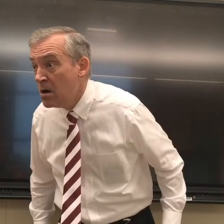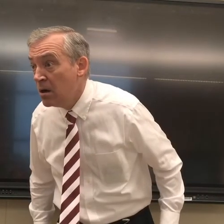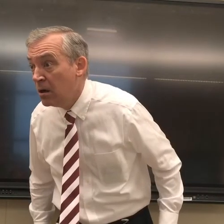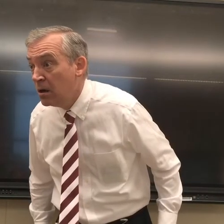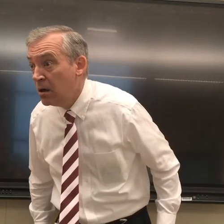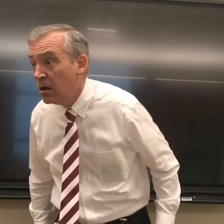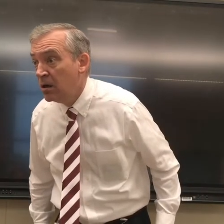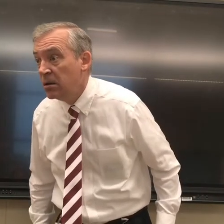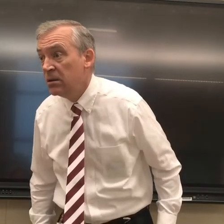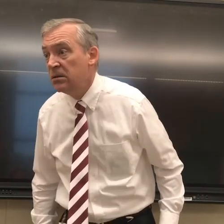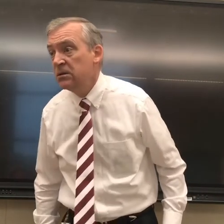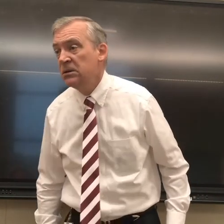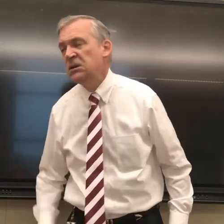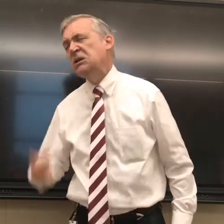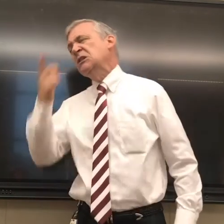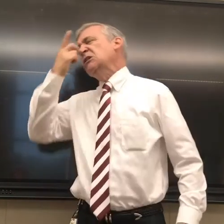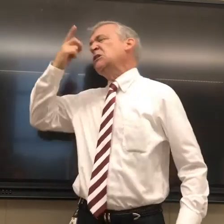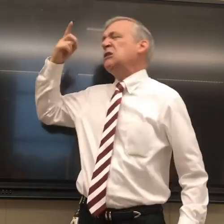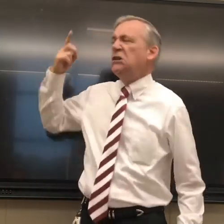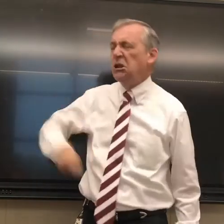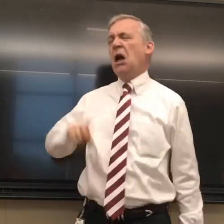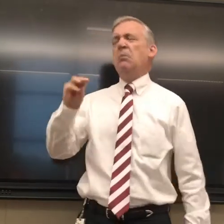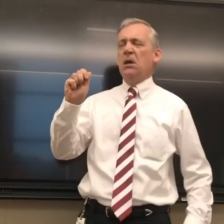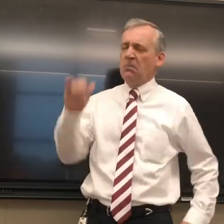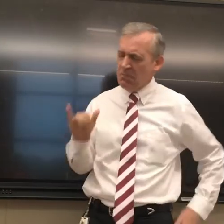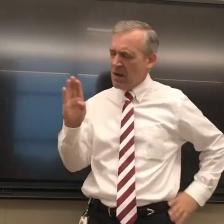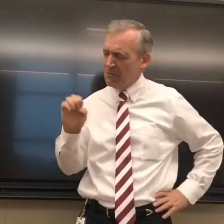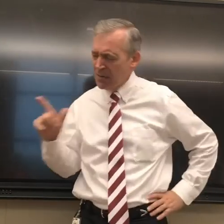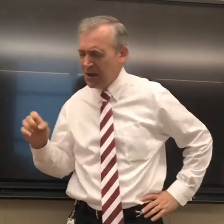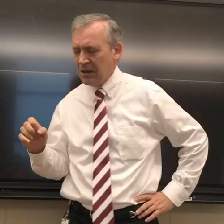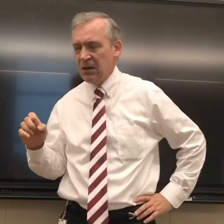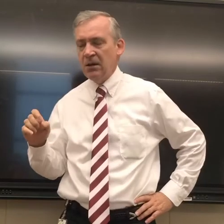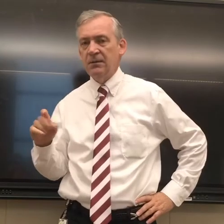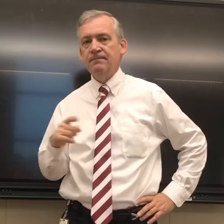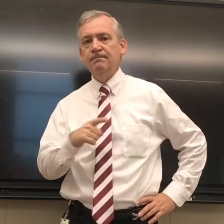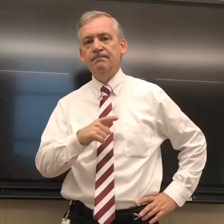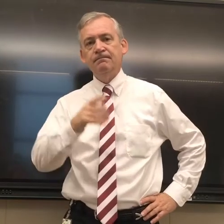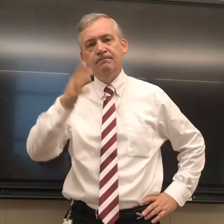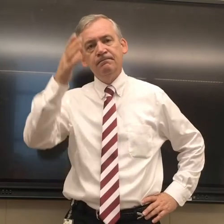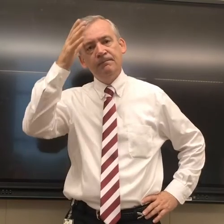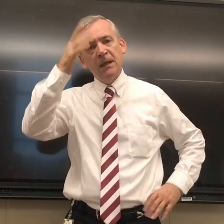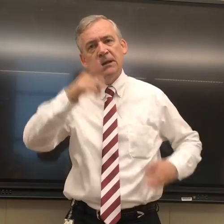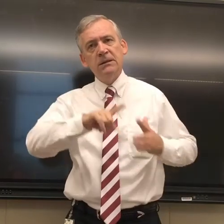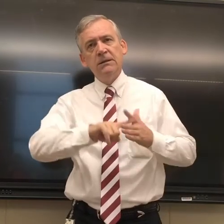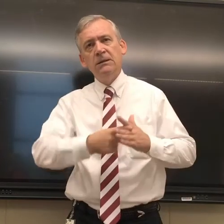Damn, Maybelle. And suddenly he sobbed, loudly and painfully,